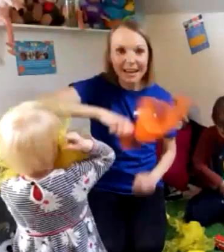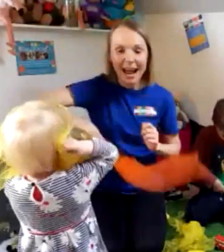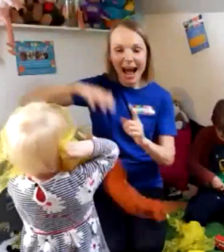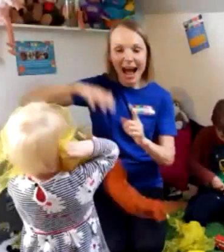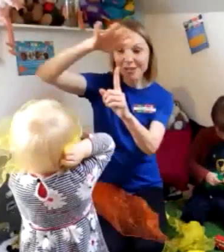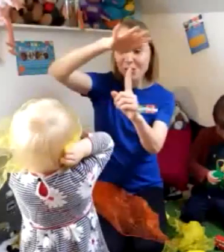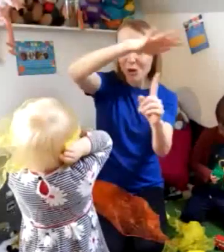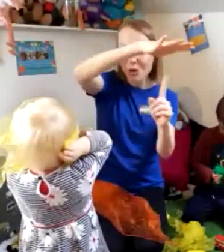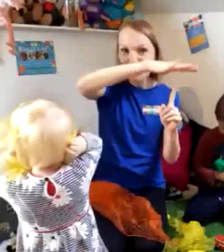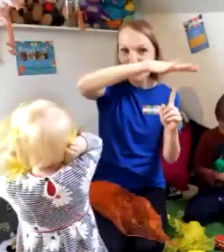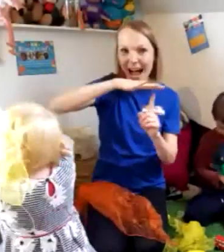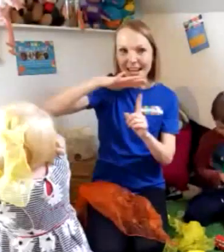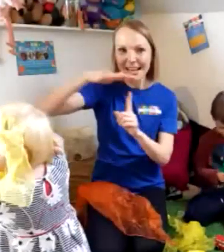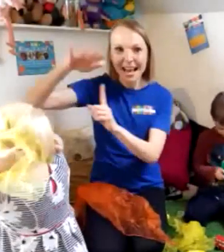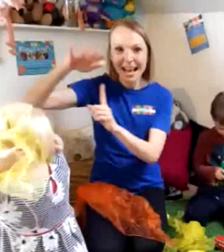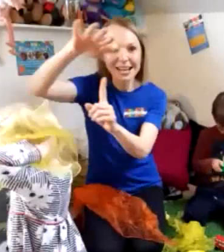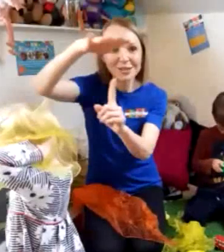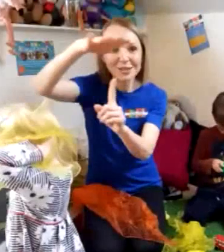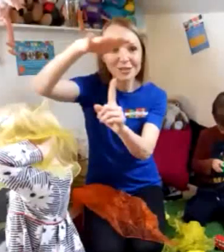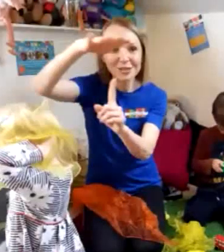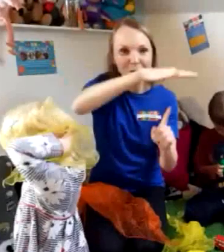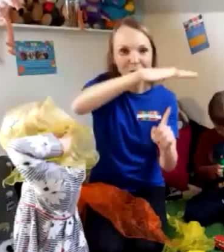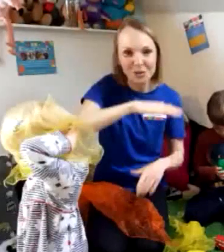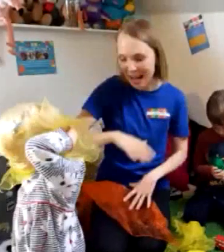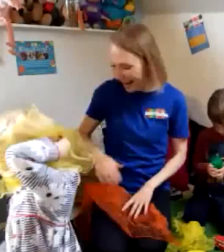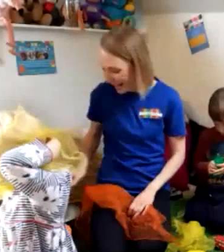as you fly, as you fly.